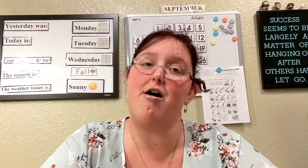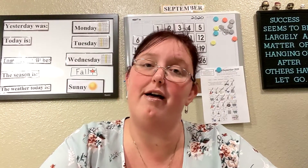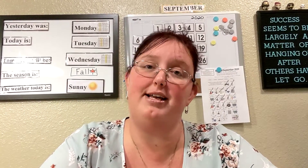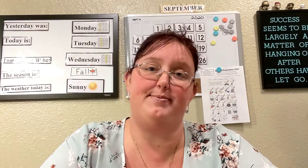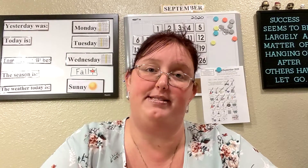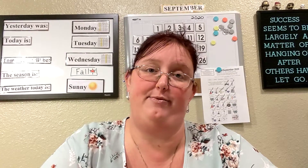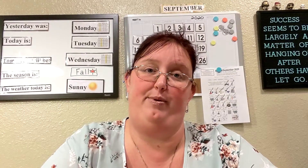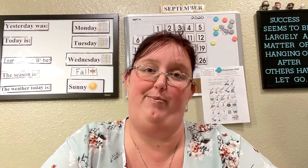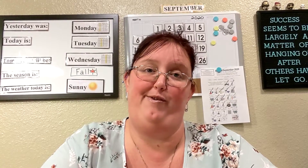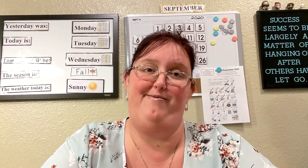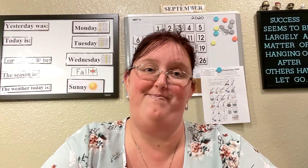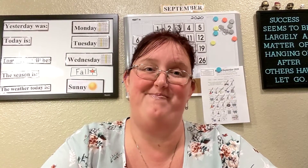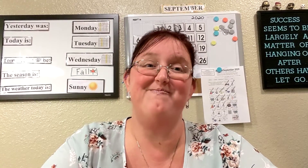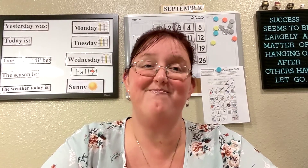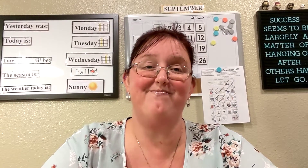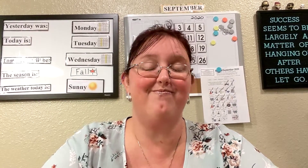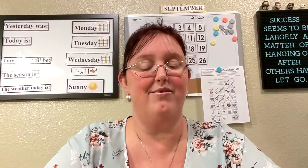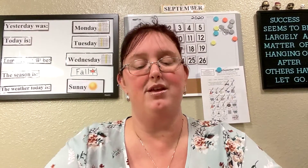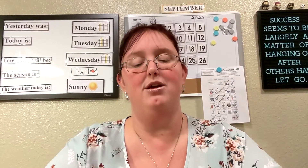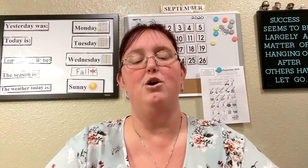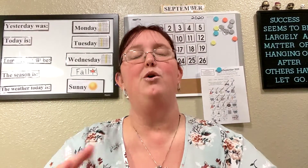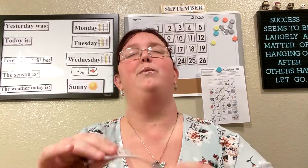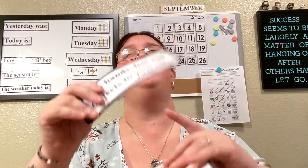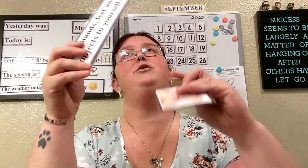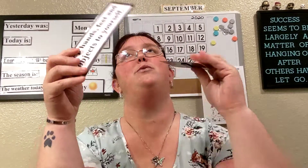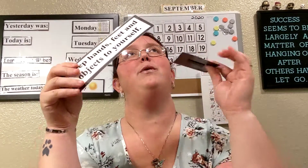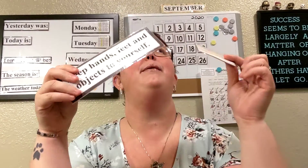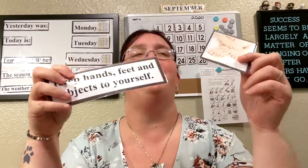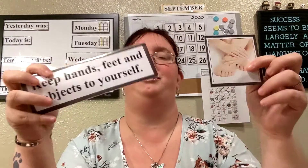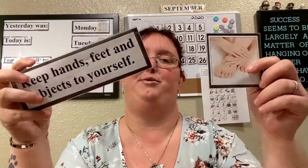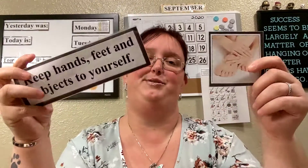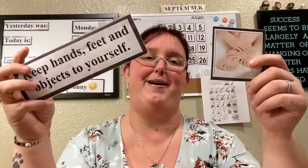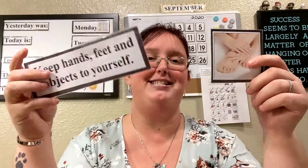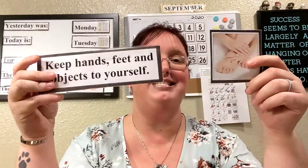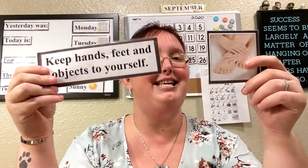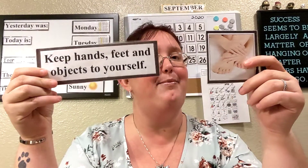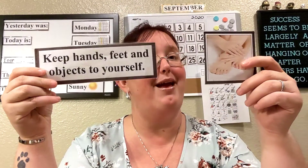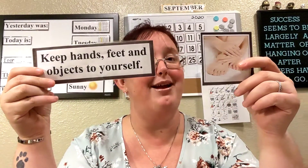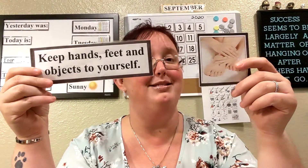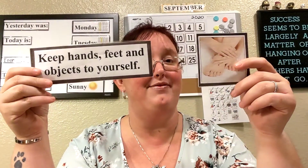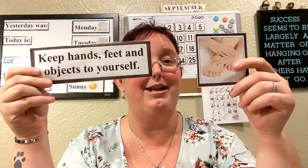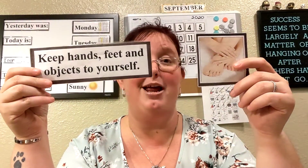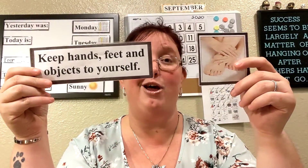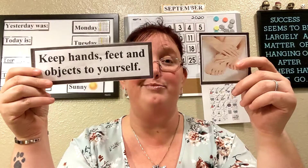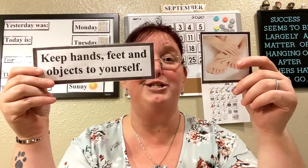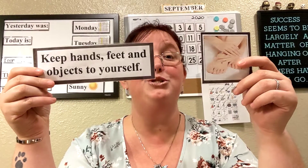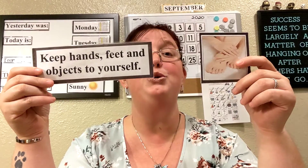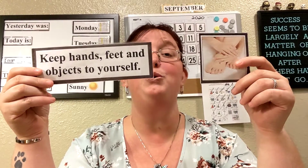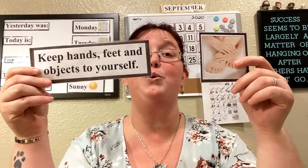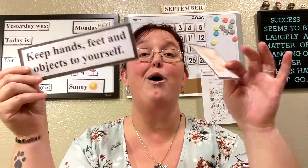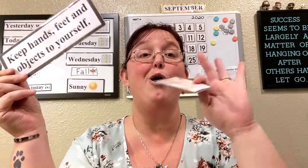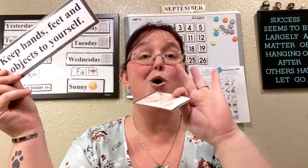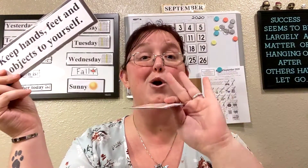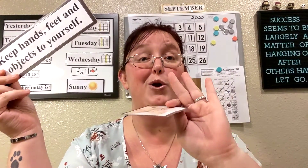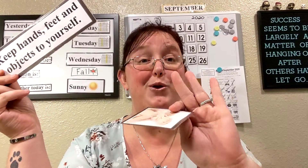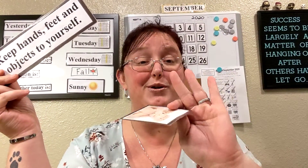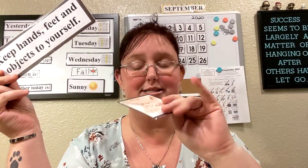all aspects of people. One great way to show respect is to keep hands, feet, and objects to